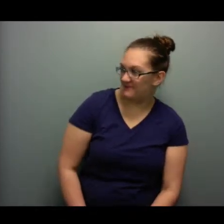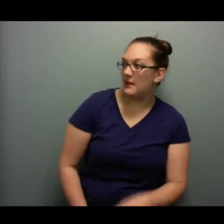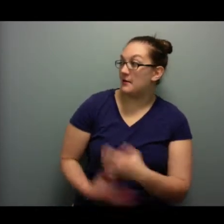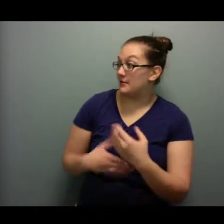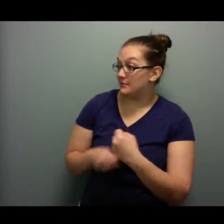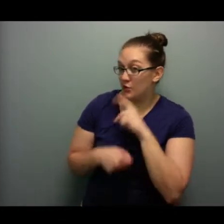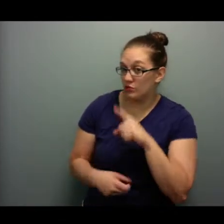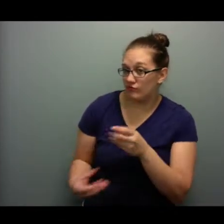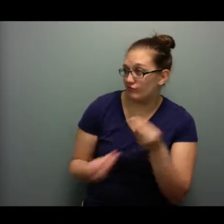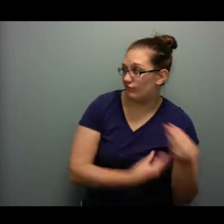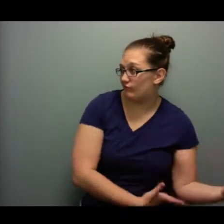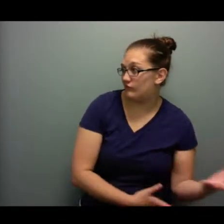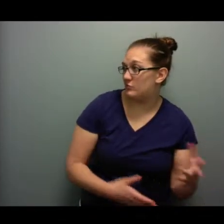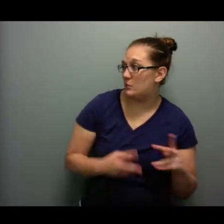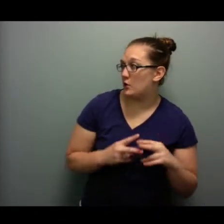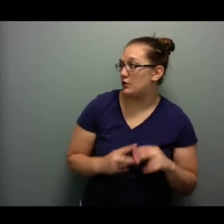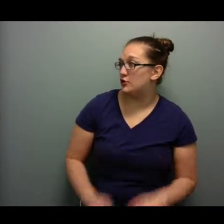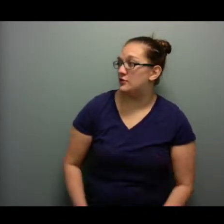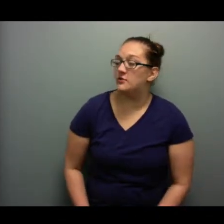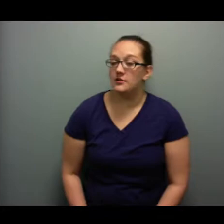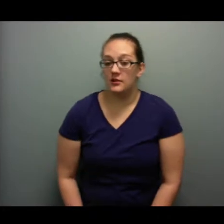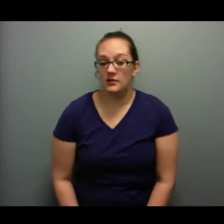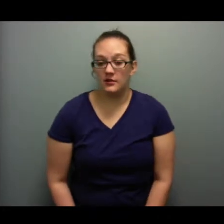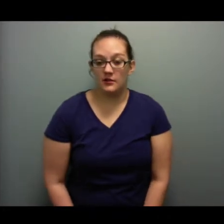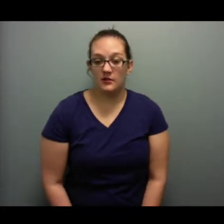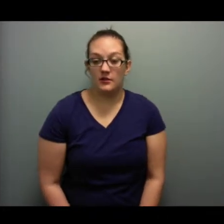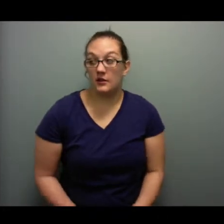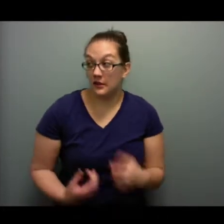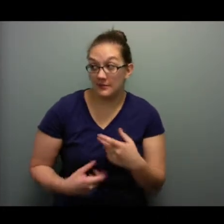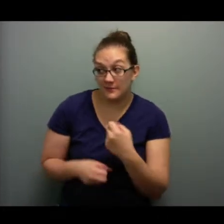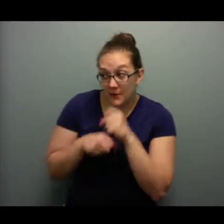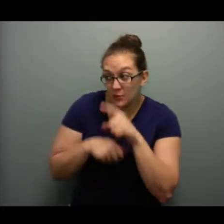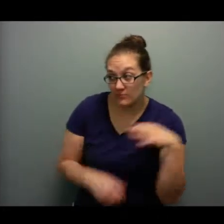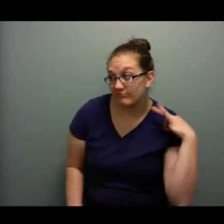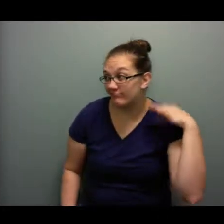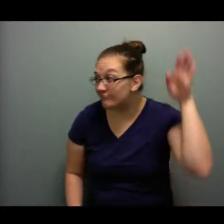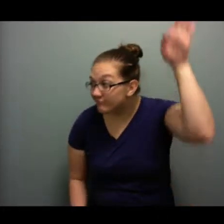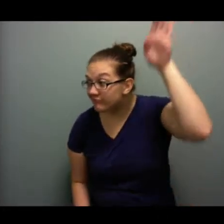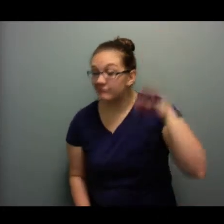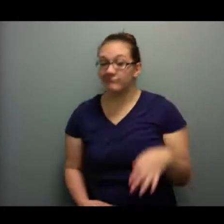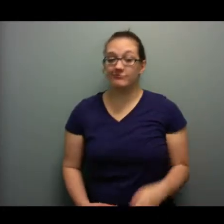share. And share. Make sure you volunteer.